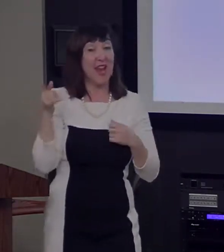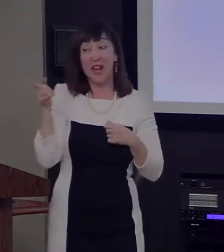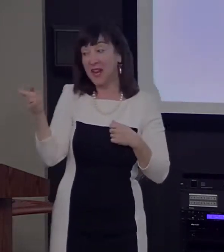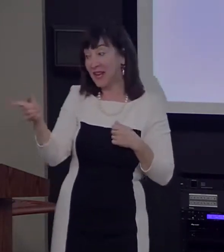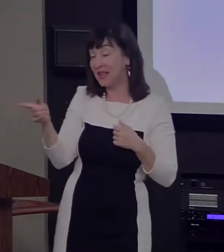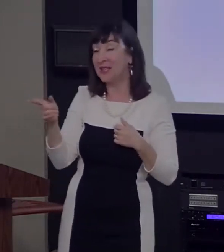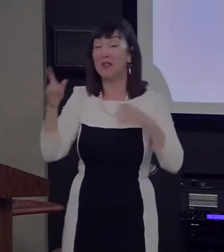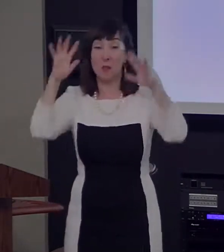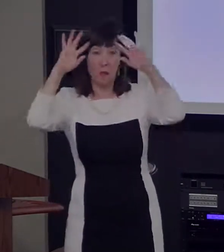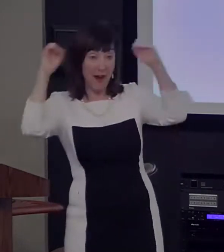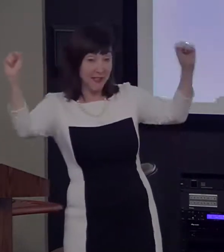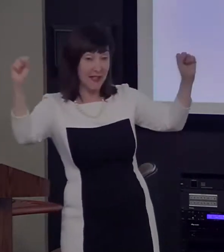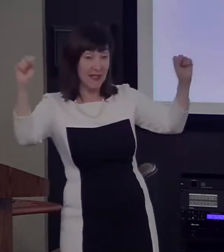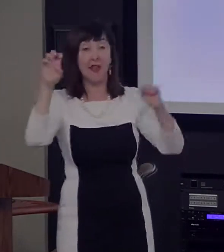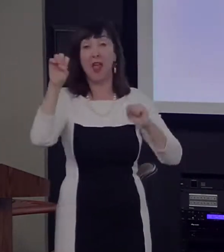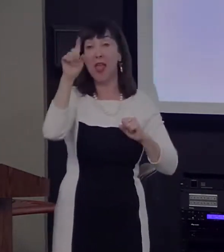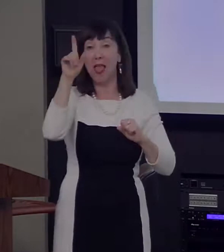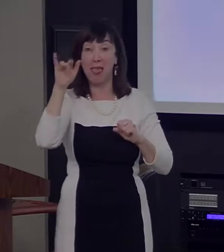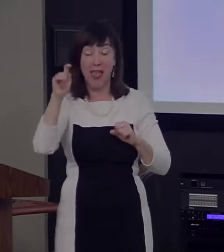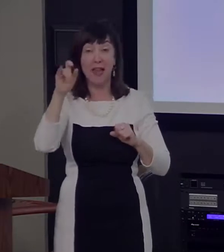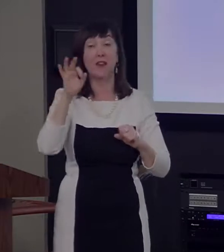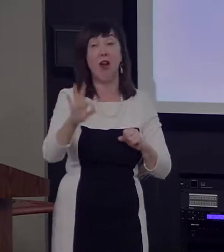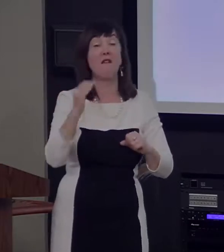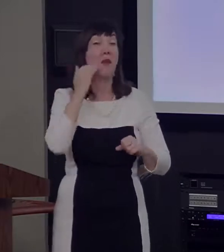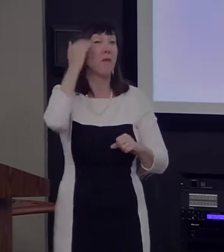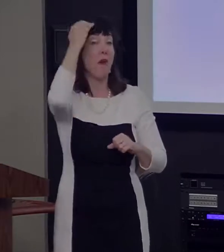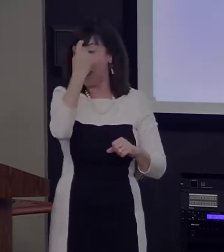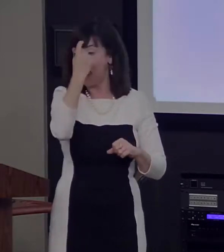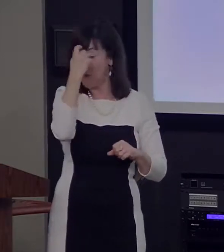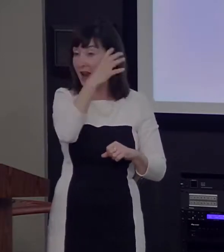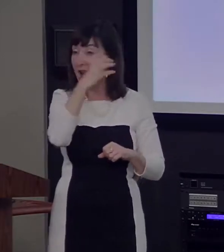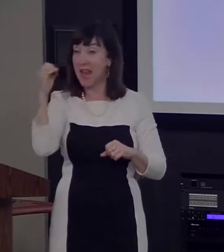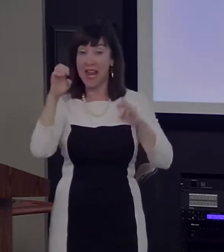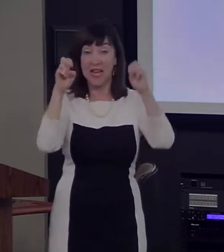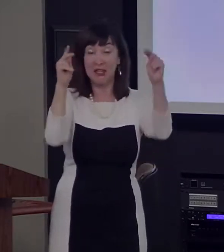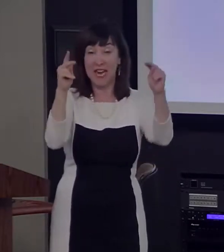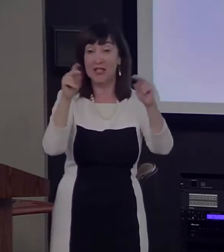neuroscience. And today he holds the post